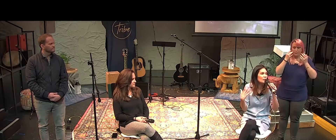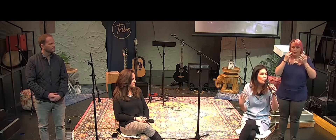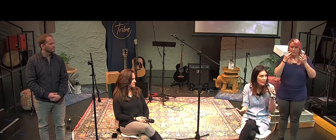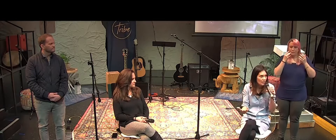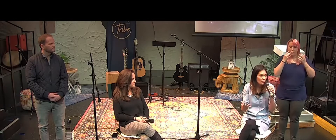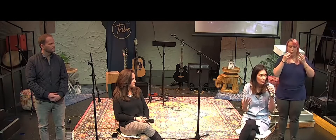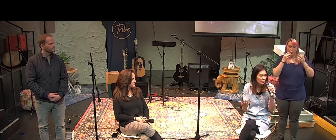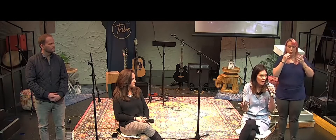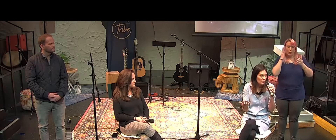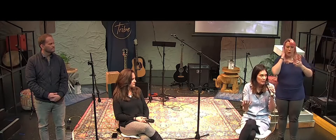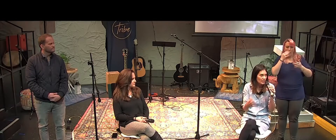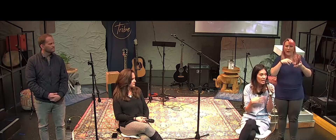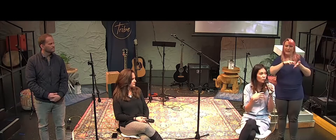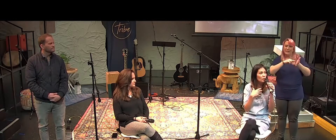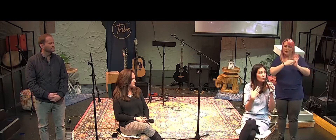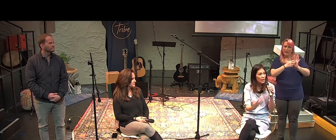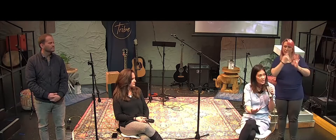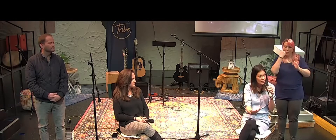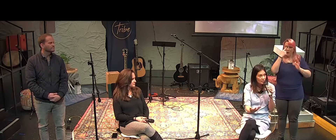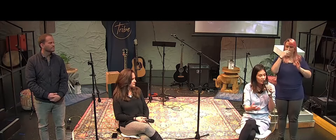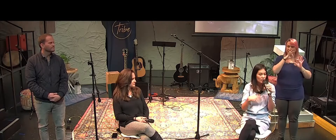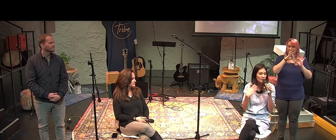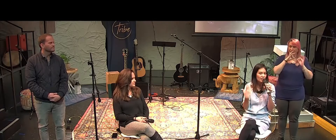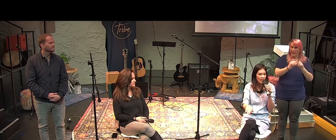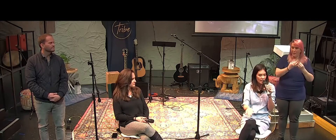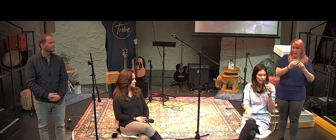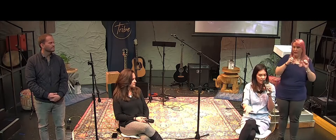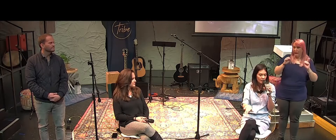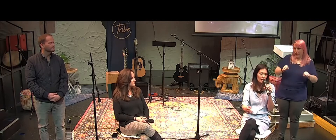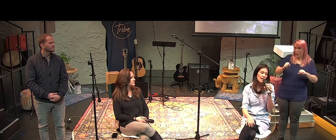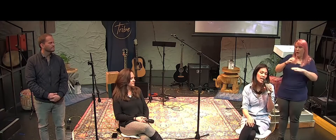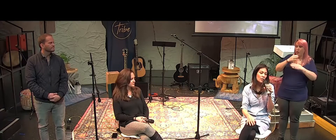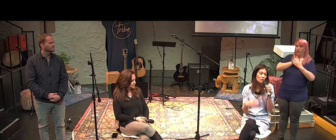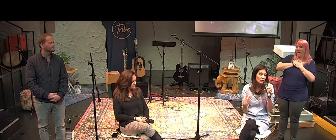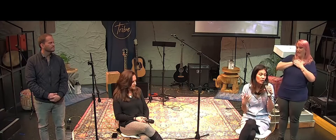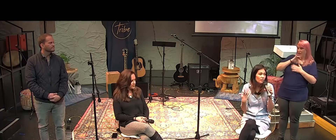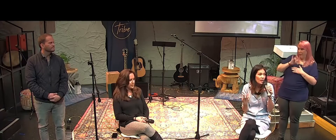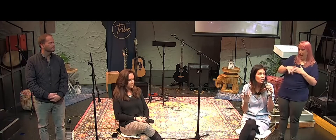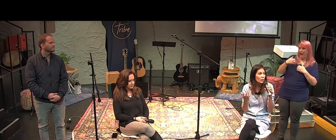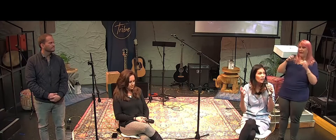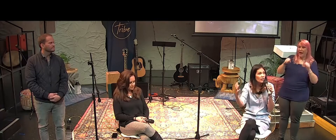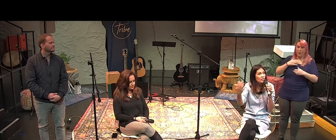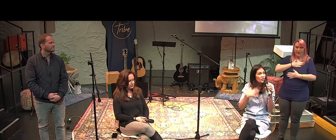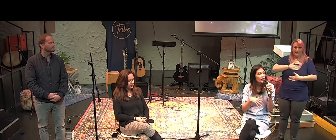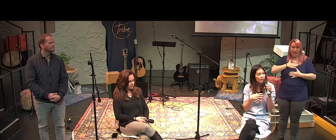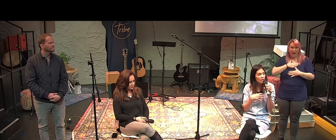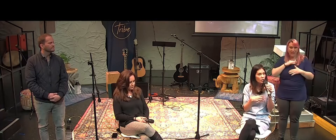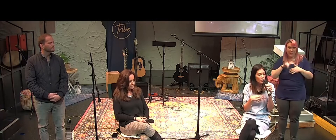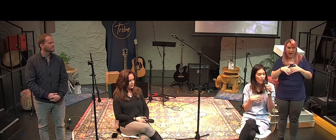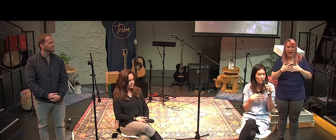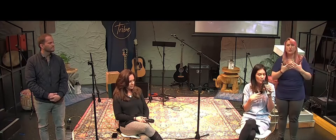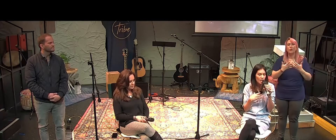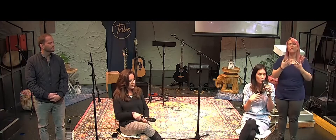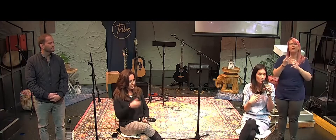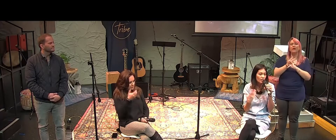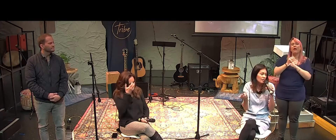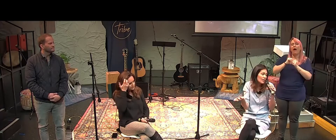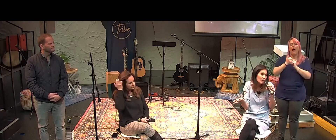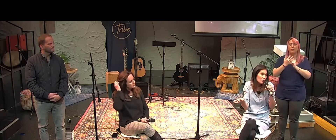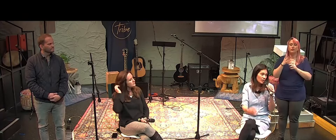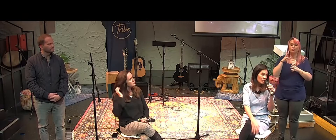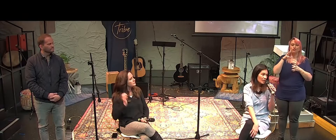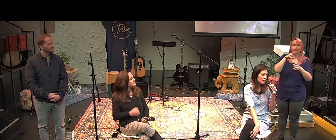this going to mean for our family? And can we rest in it? Can we delight in it? And we've really found a way to integrate that in our practice of Sabbath.